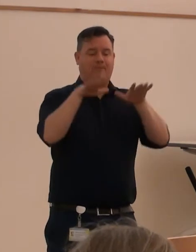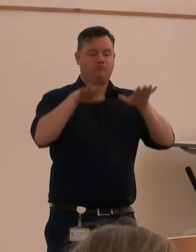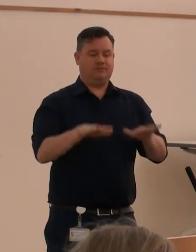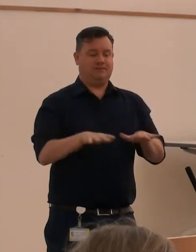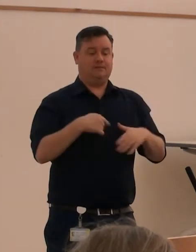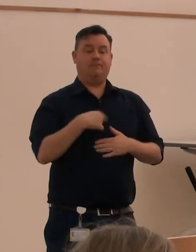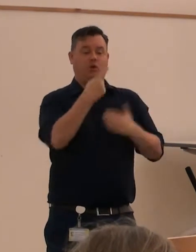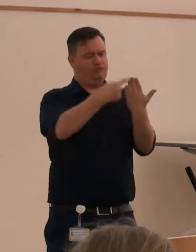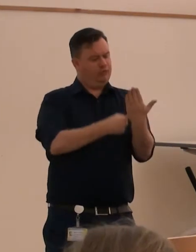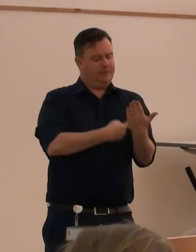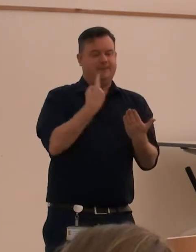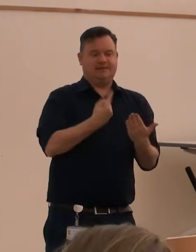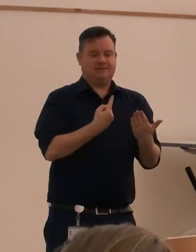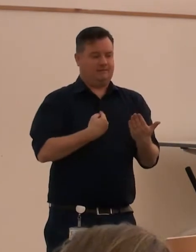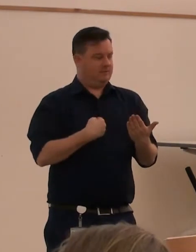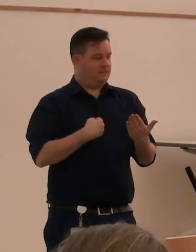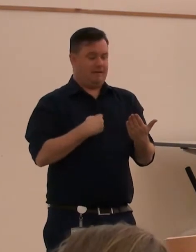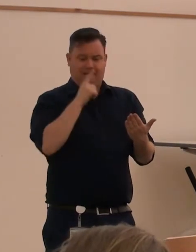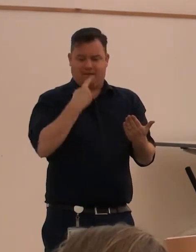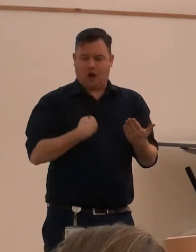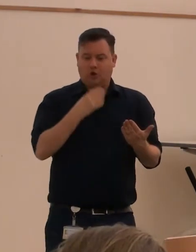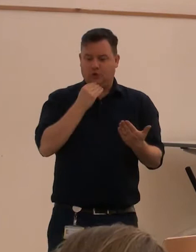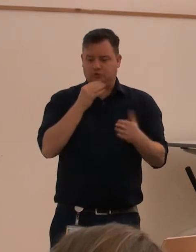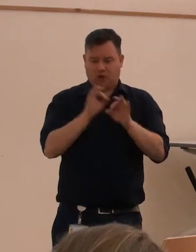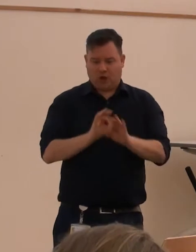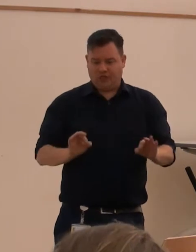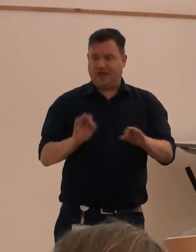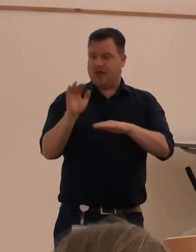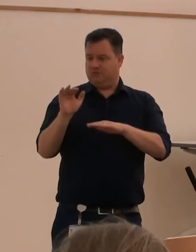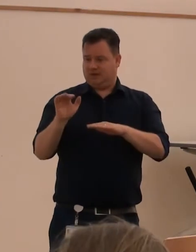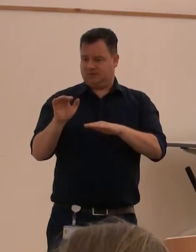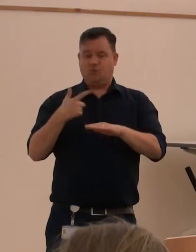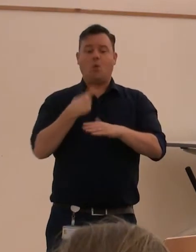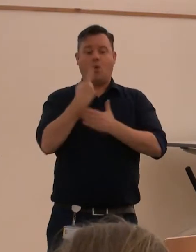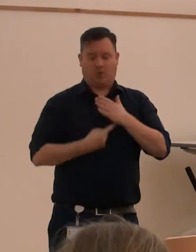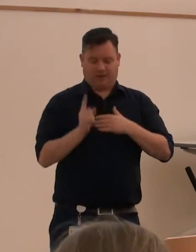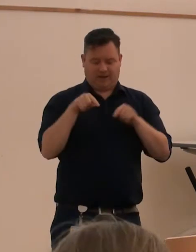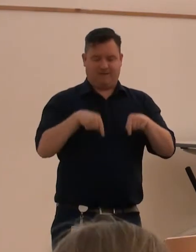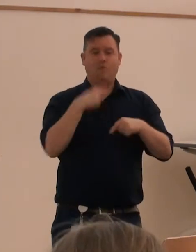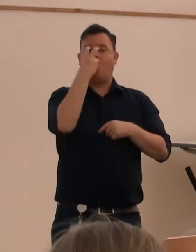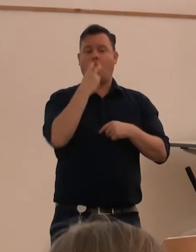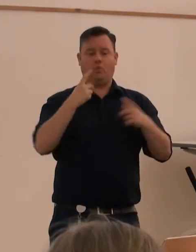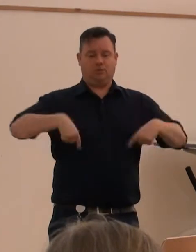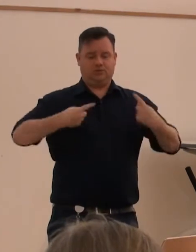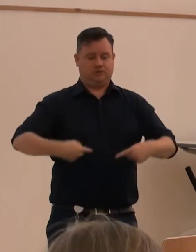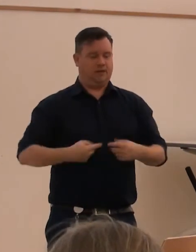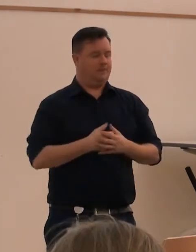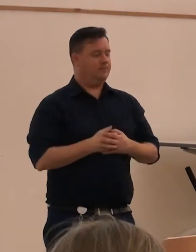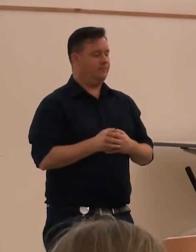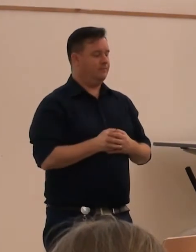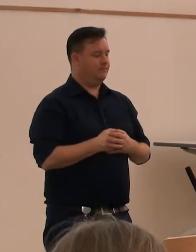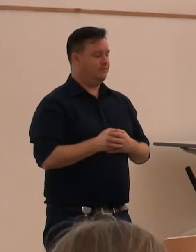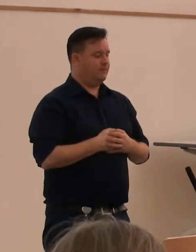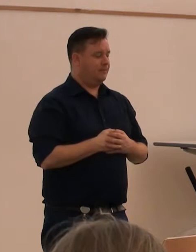that I couldn't use anything that wasn't in this pile of bits of old wheelchairs. I used to get all my stuff for the old days from